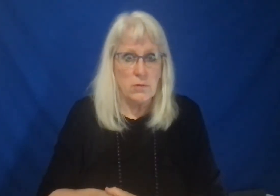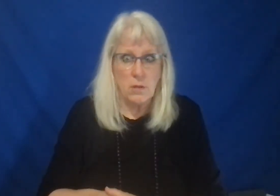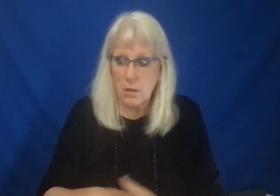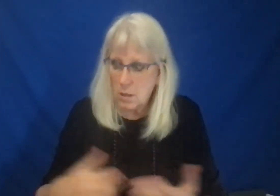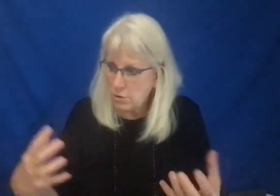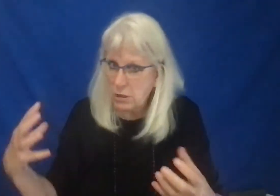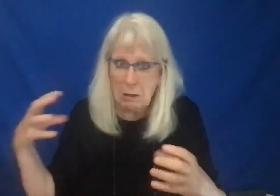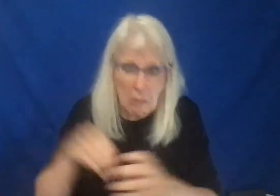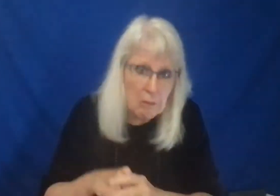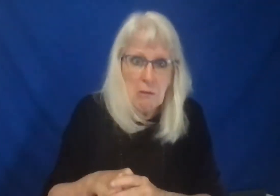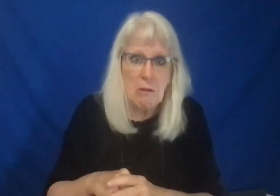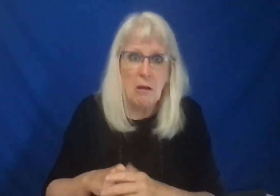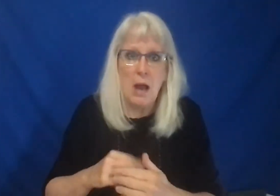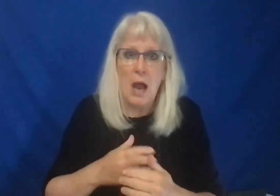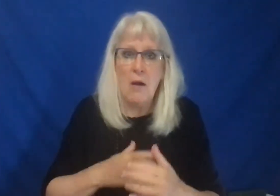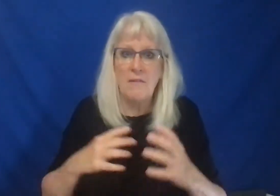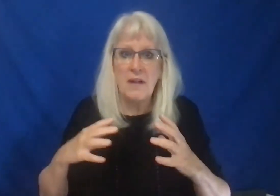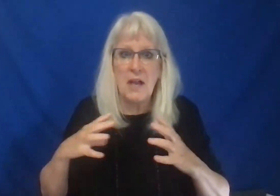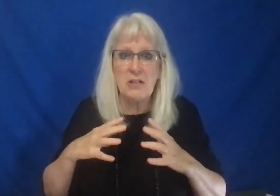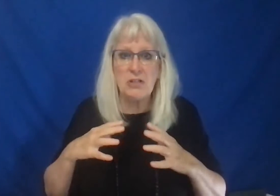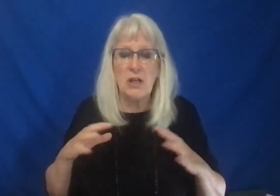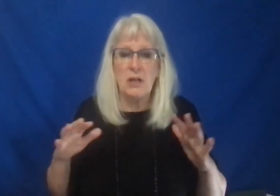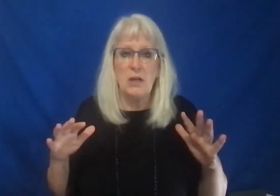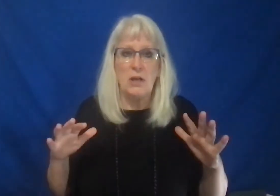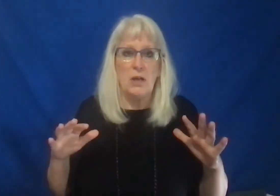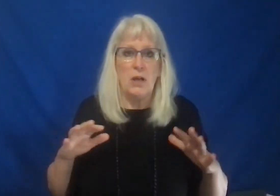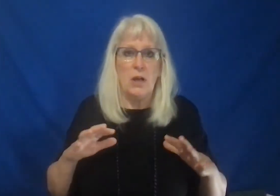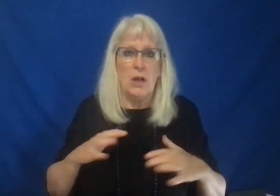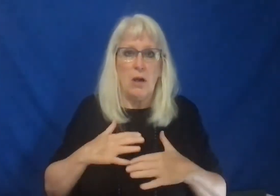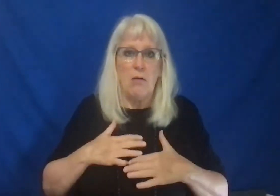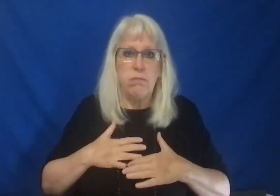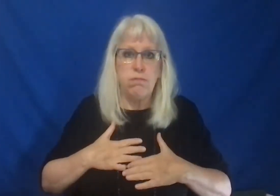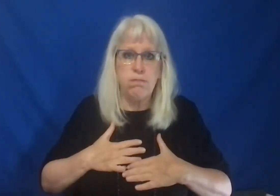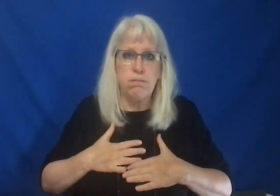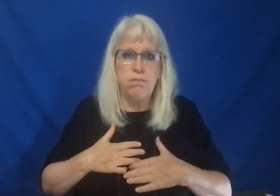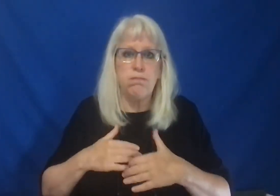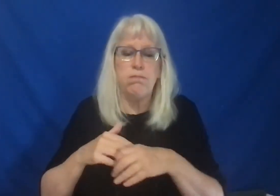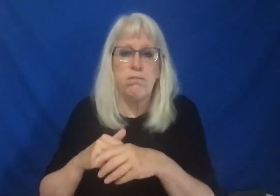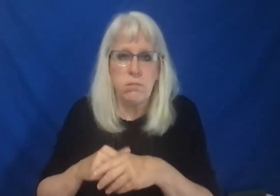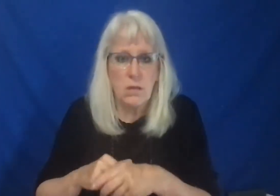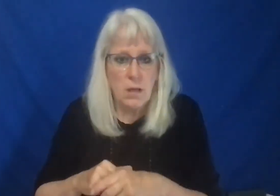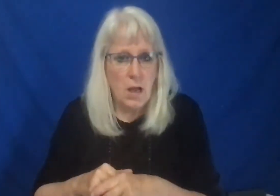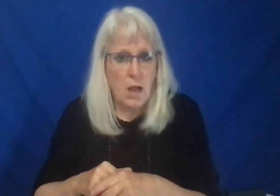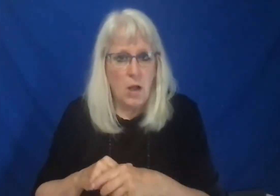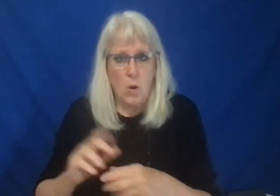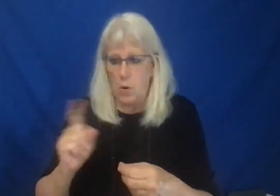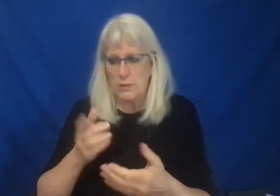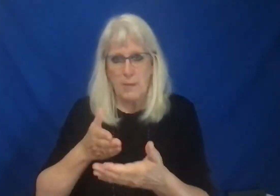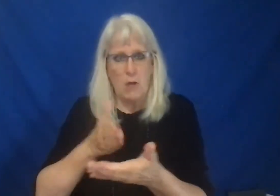crushed. And it's because I had not had this right of consultation. I had